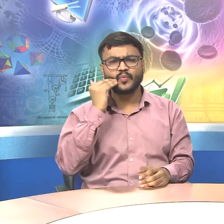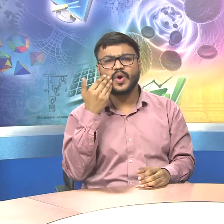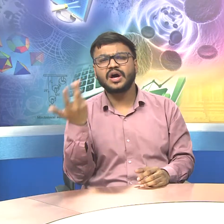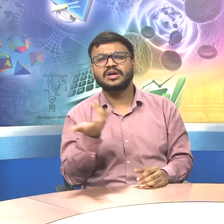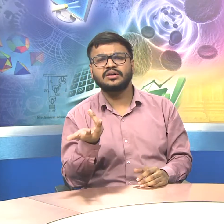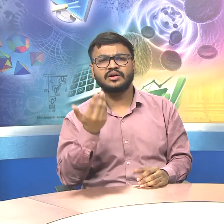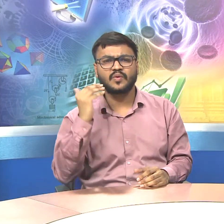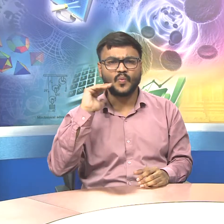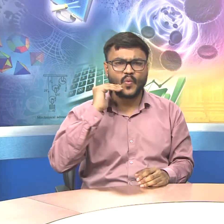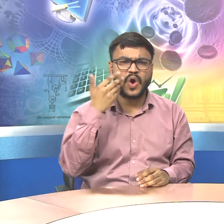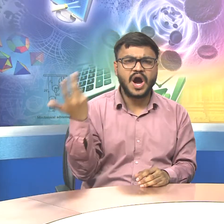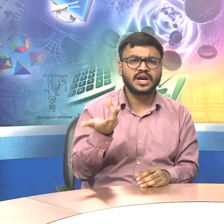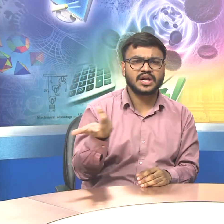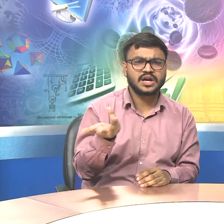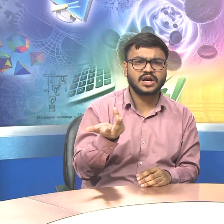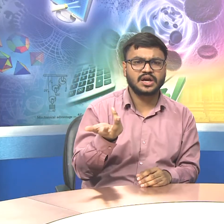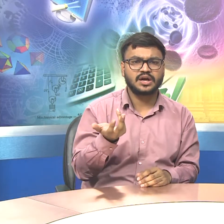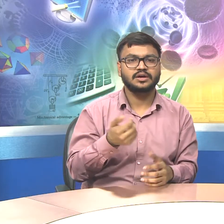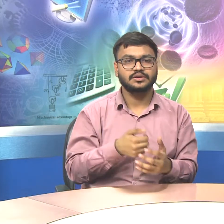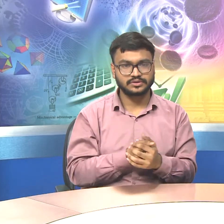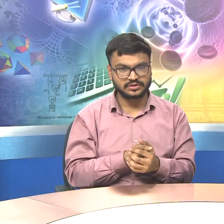one is what time.